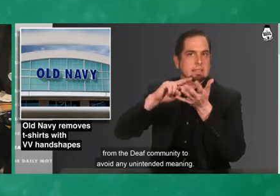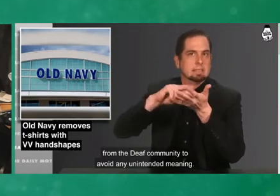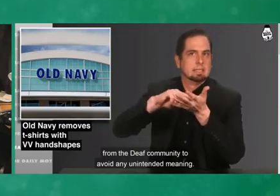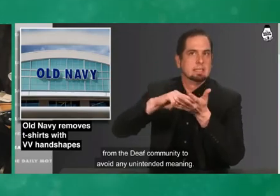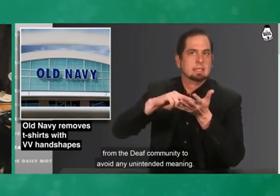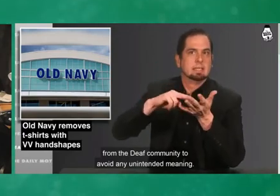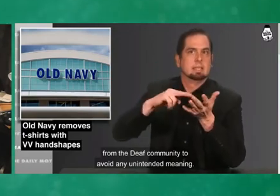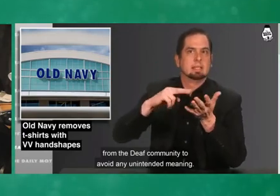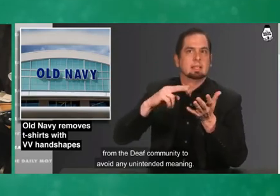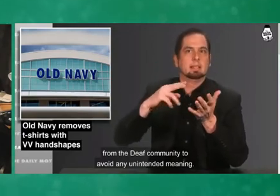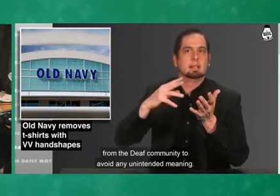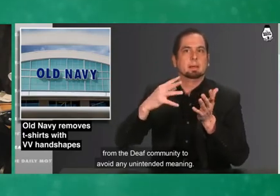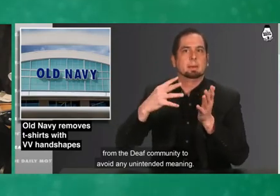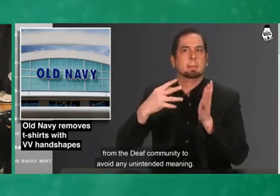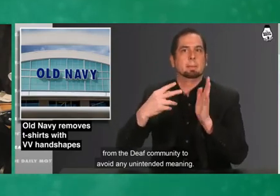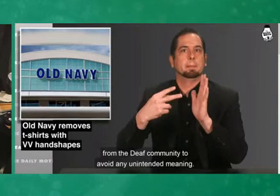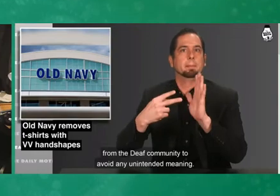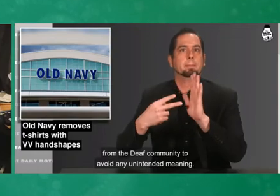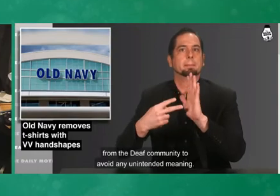unintended